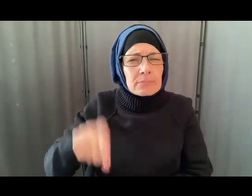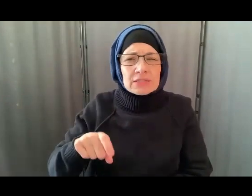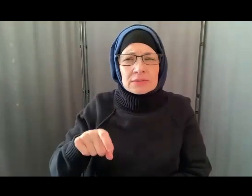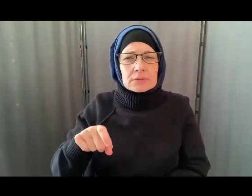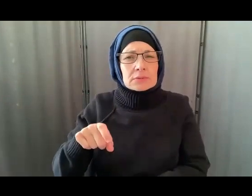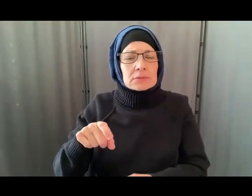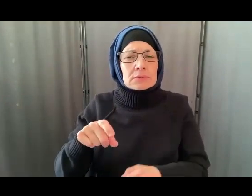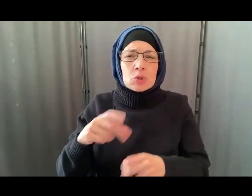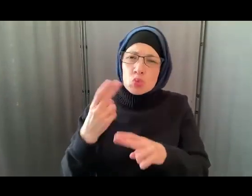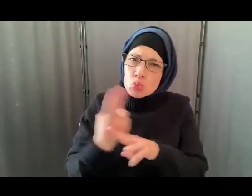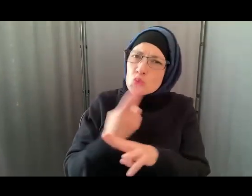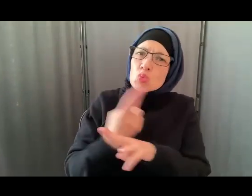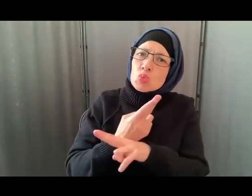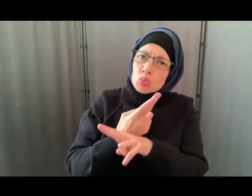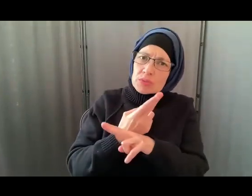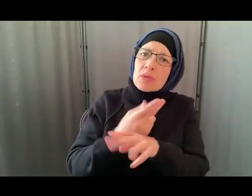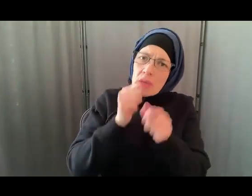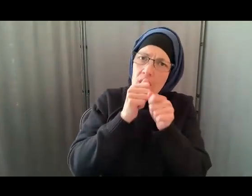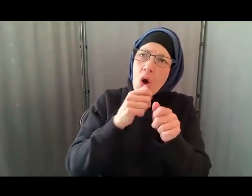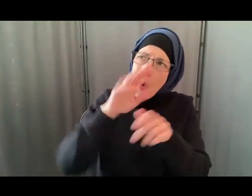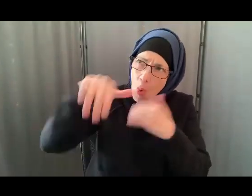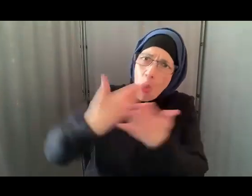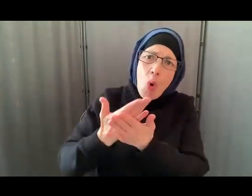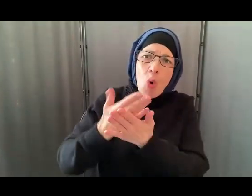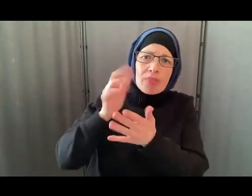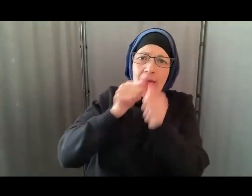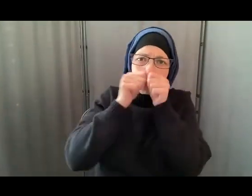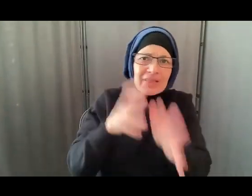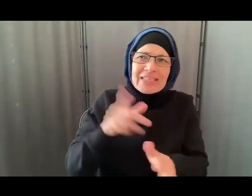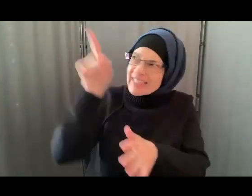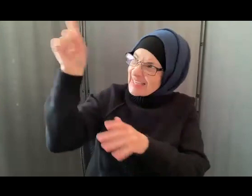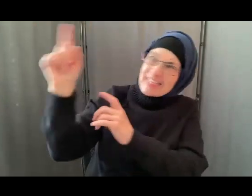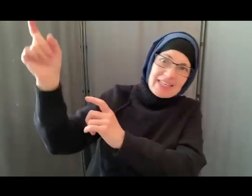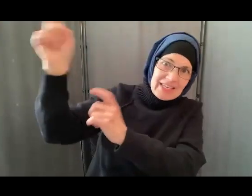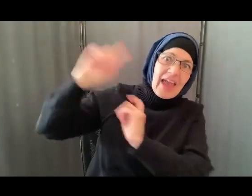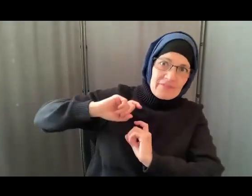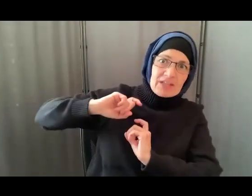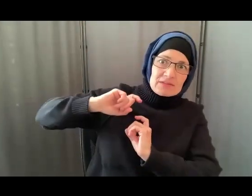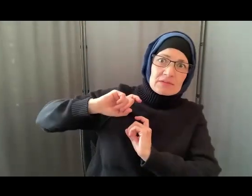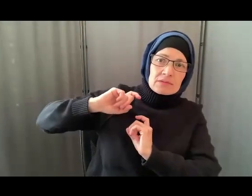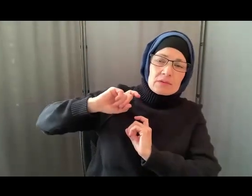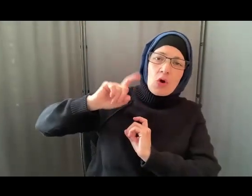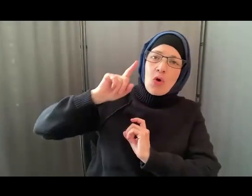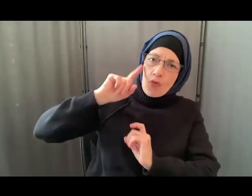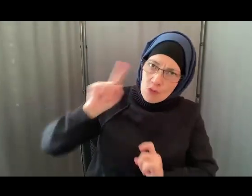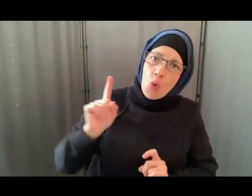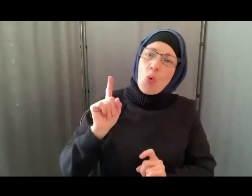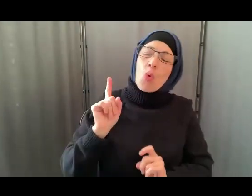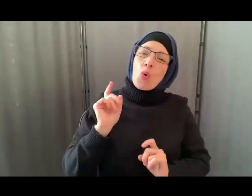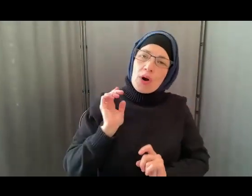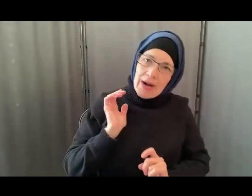the blessings He has given us for our own interest by